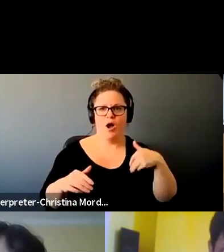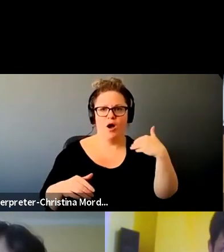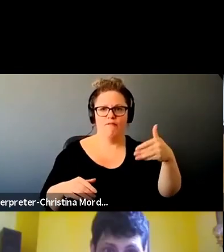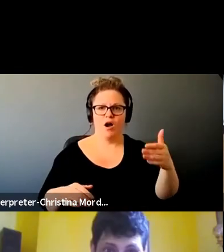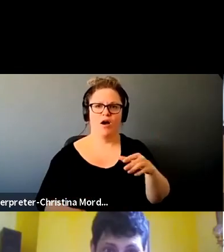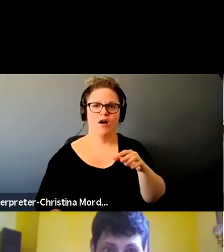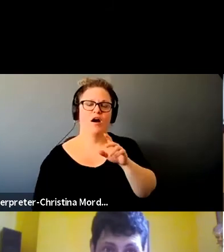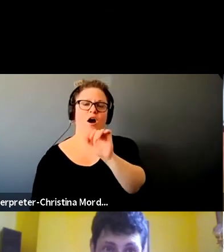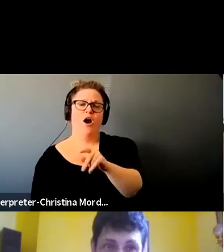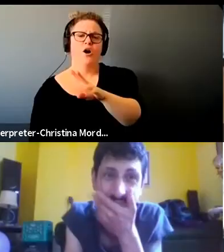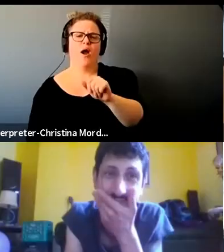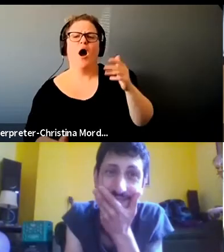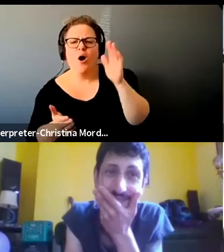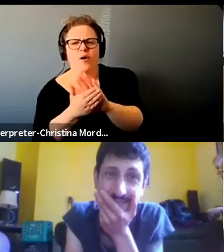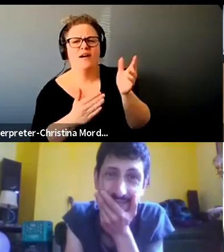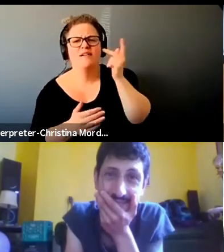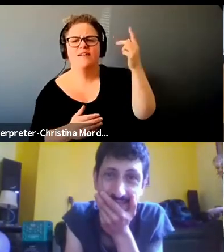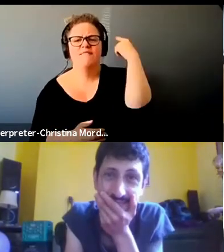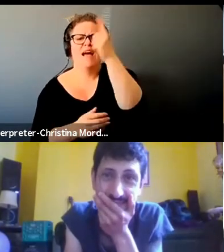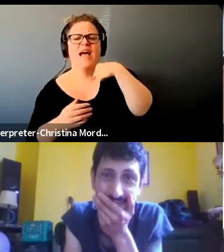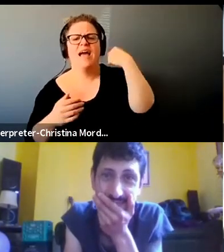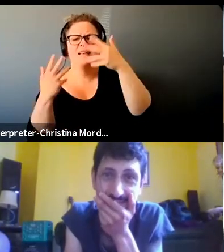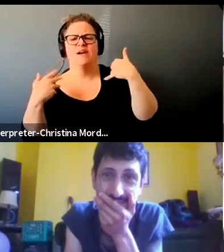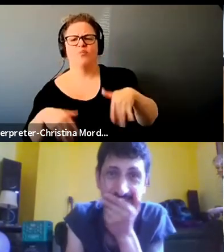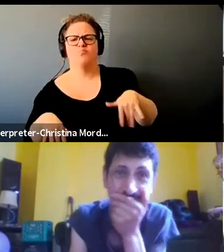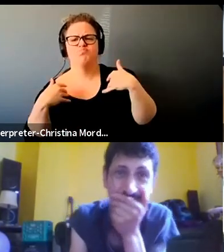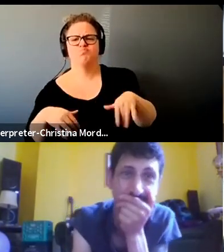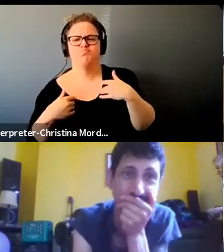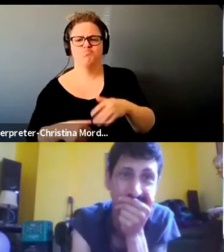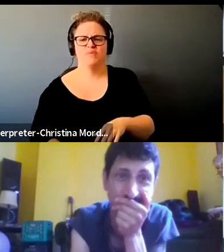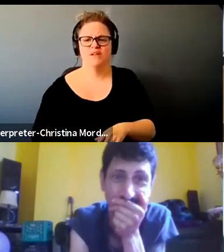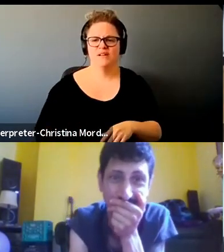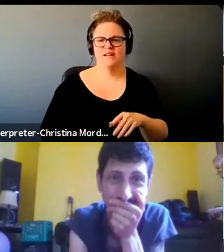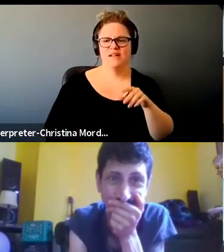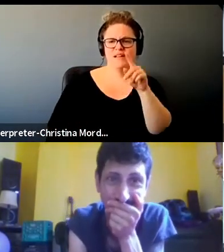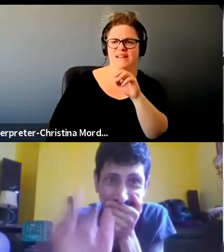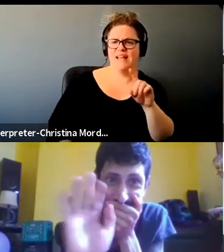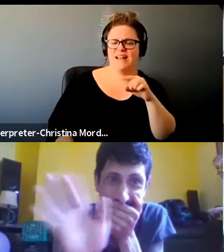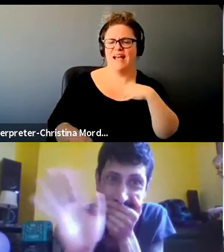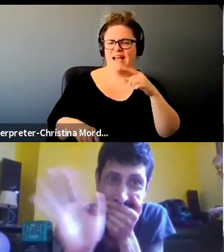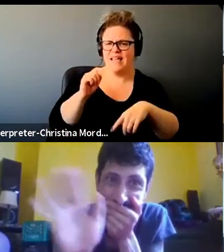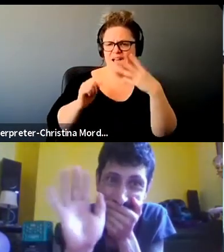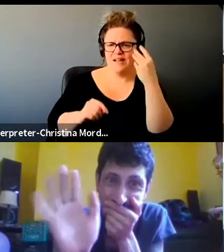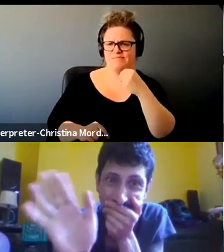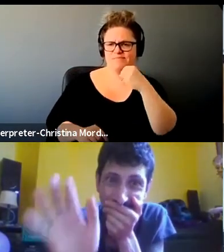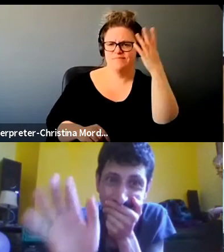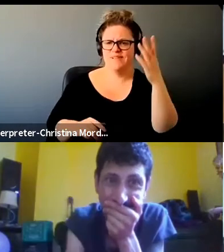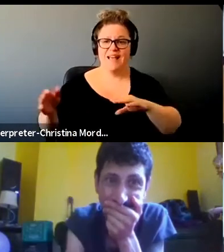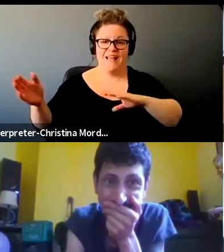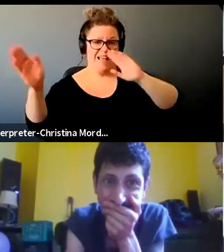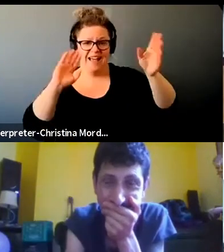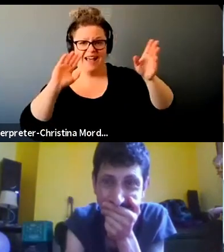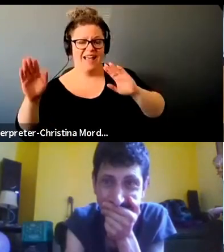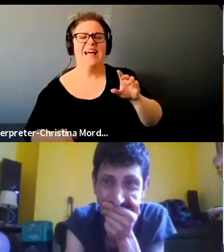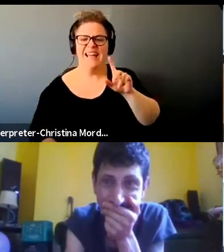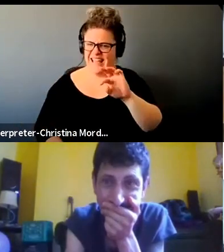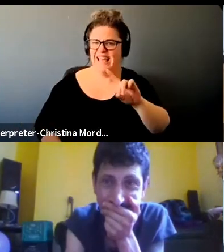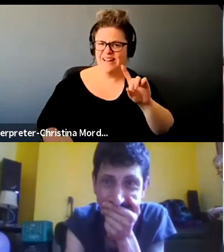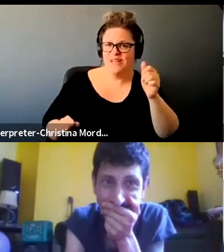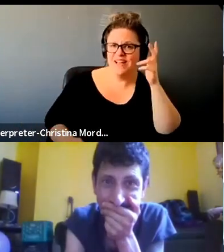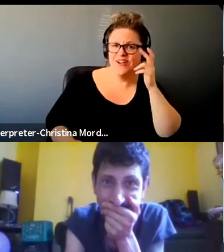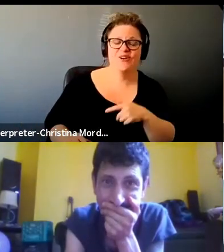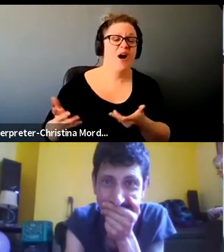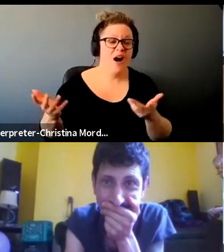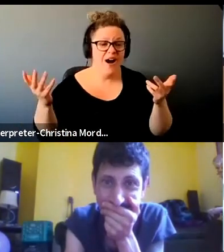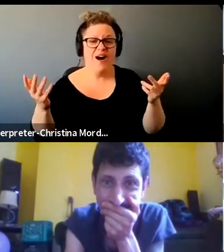people's faces. So put your cameras on, say hello. I can't put my camera on. I can't put Hi, my camera on. We I can think hear you. yeah. Hello. Yeah.